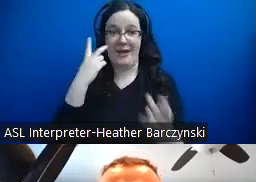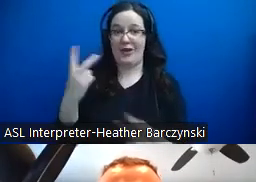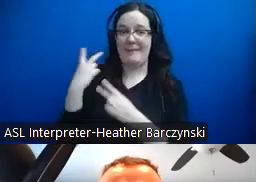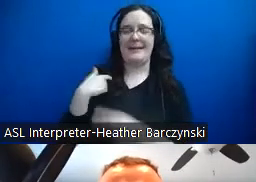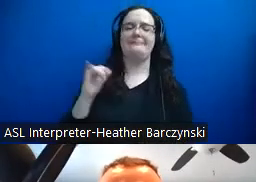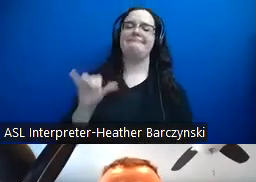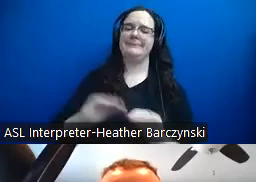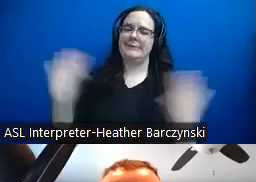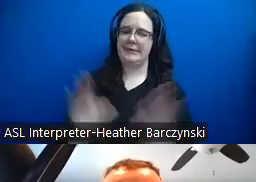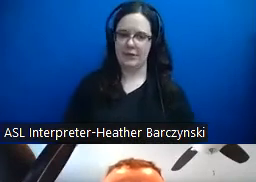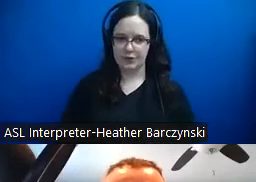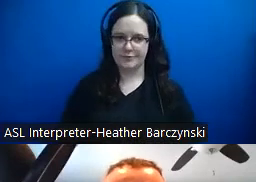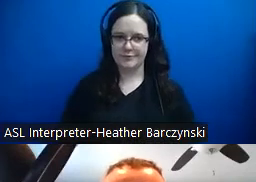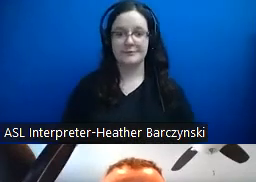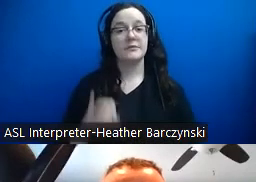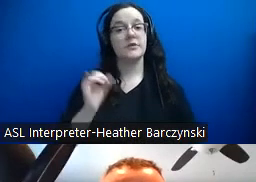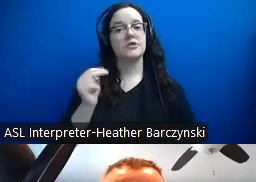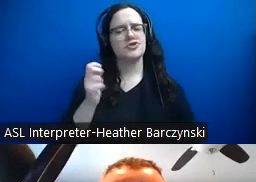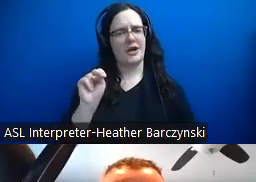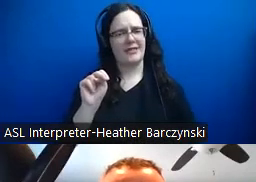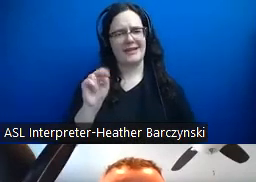Going back to Kelly and Steve real quick.